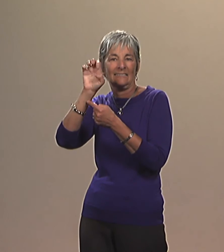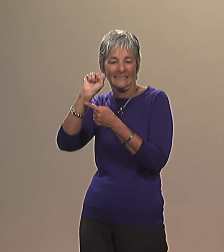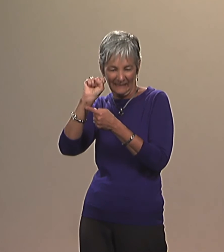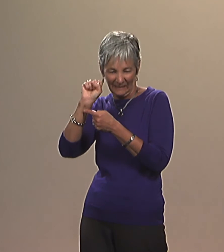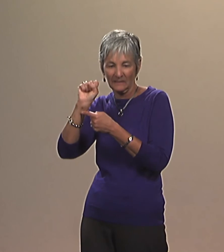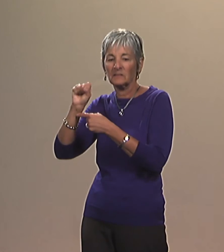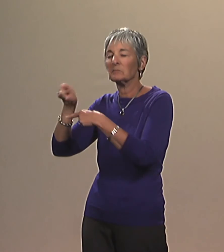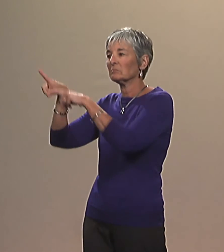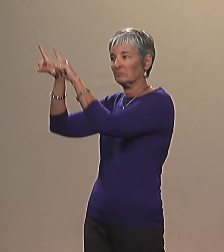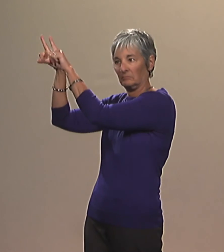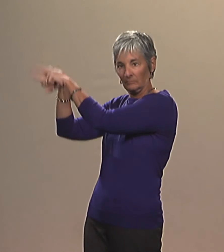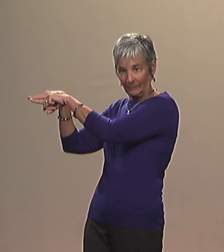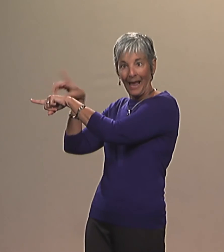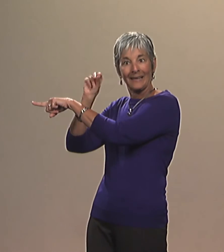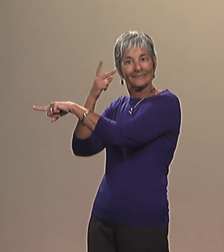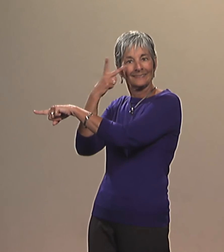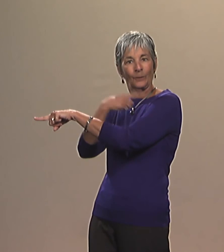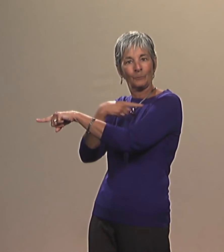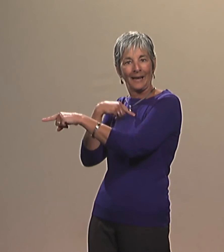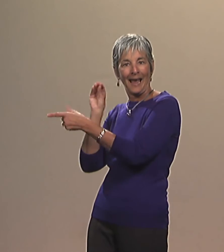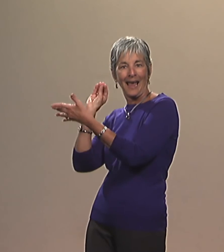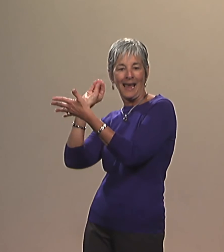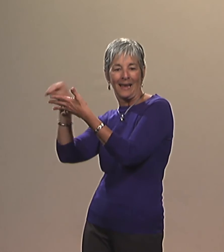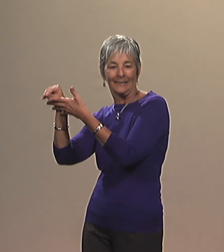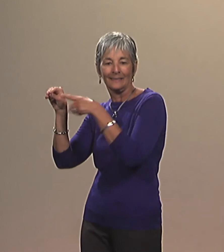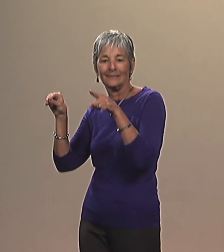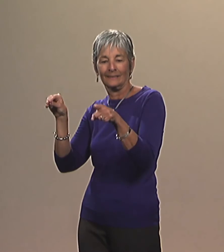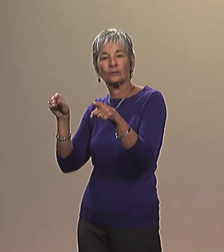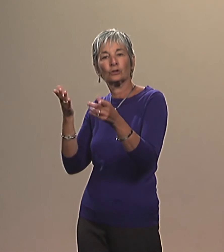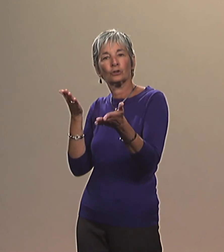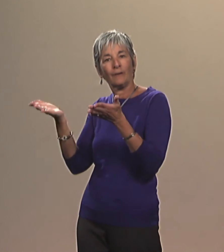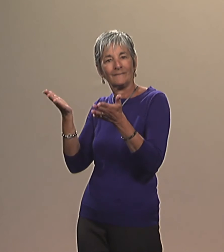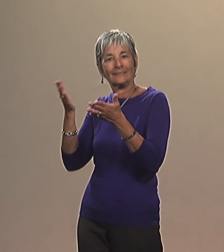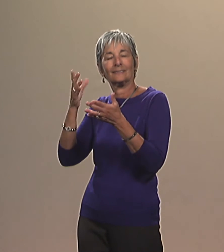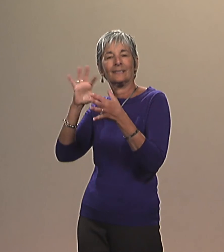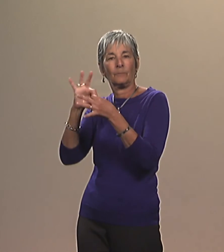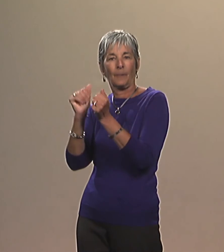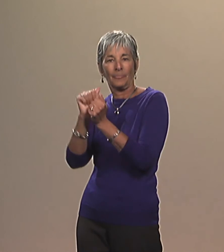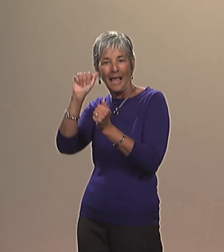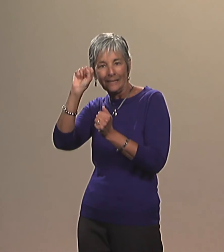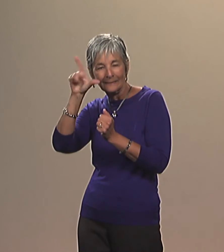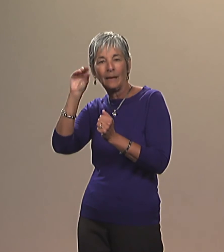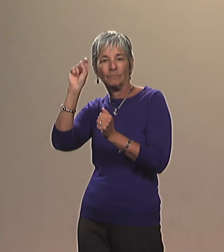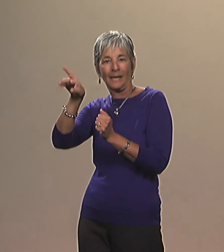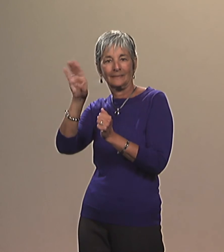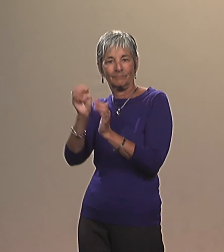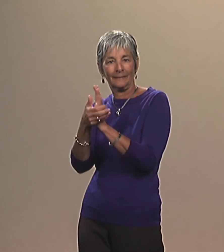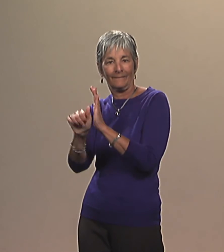we inserted services for ASL and that individuals must be fluent in ASL as well.